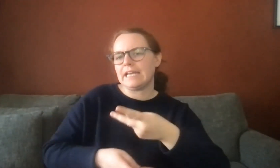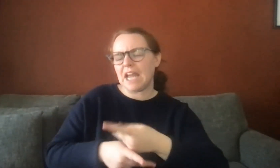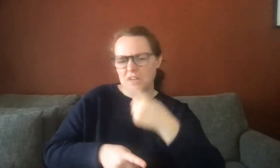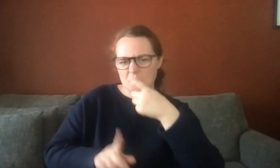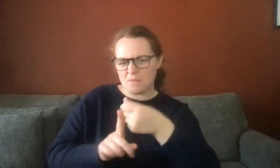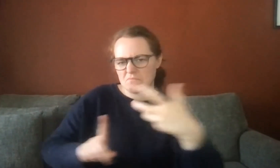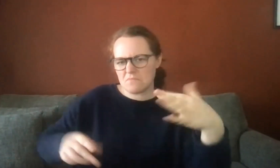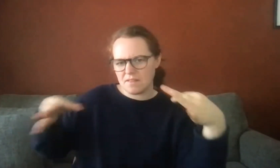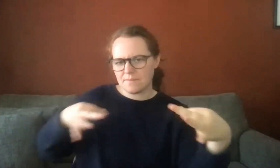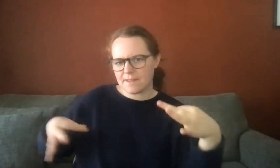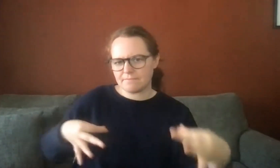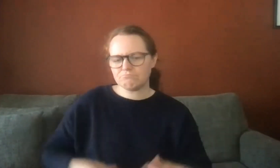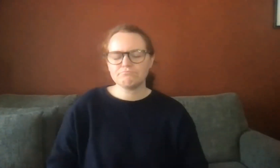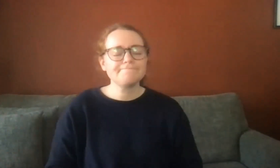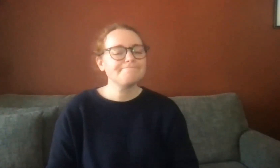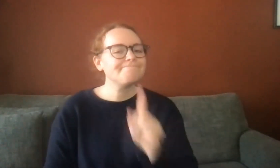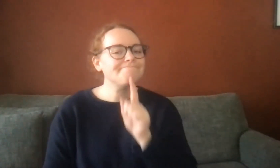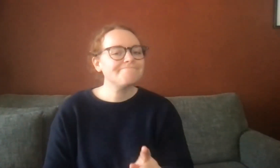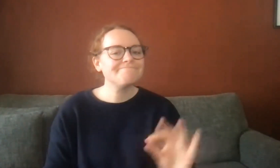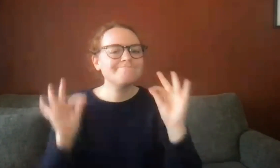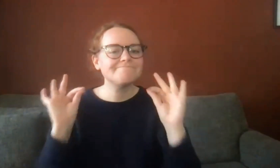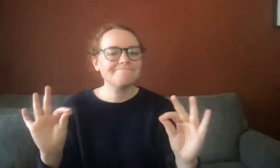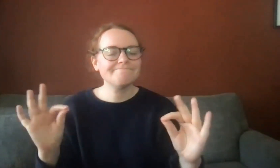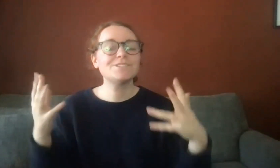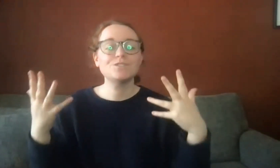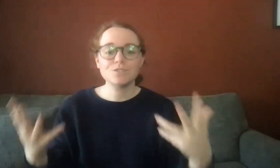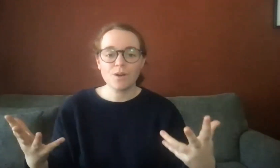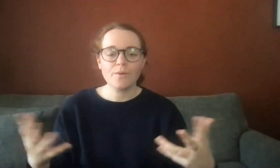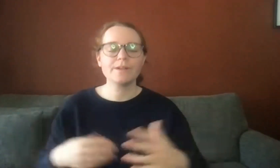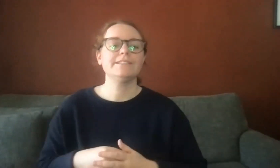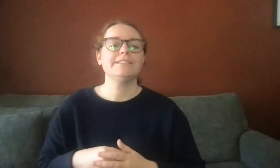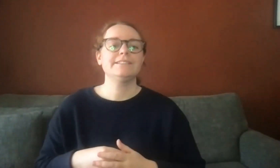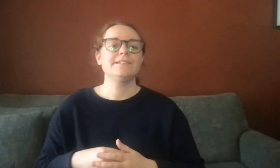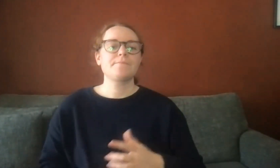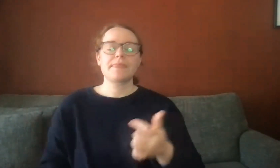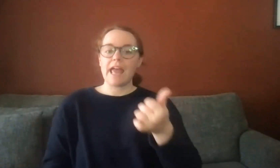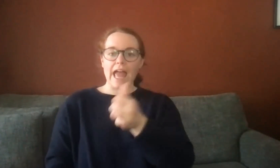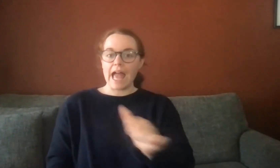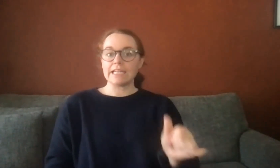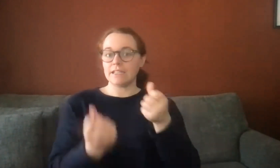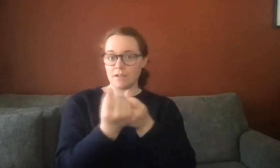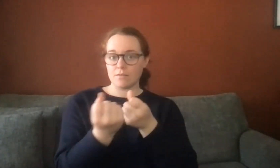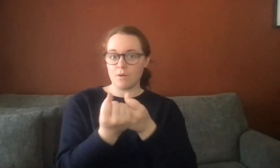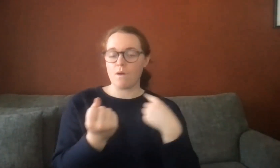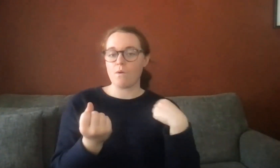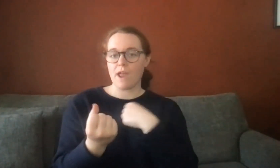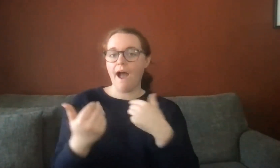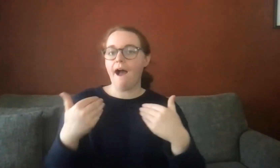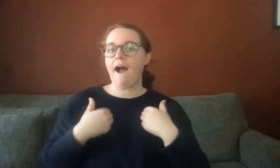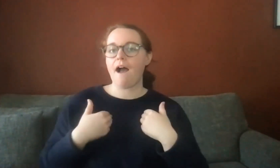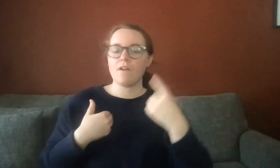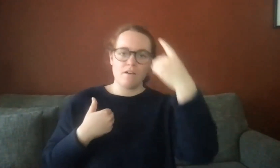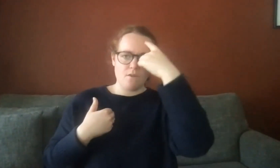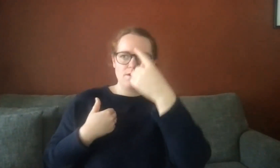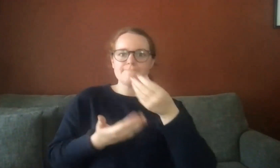that, please. Sure, perfect. So any support that we have for funding around childcare